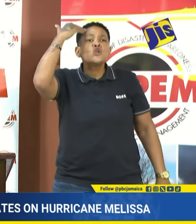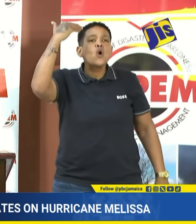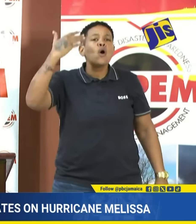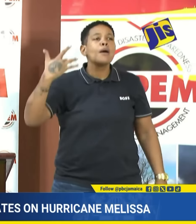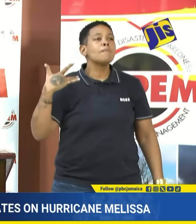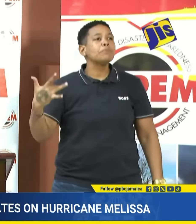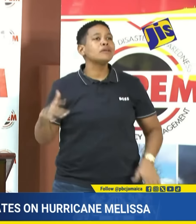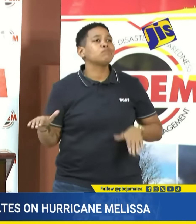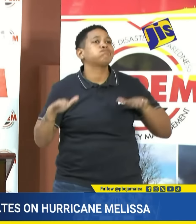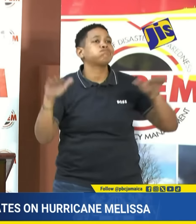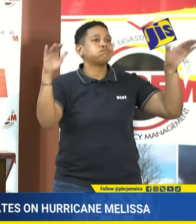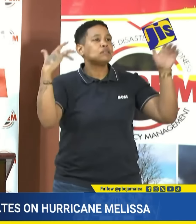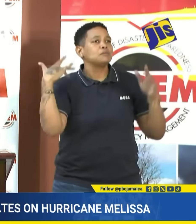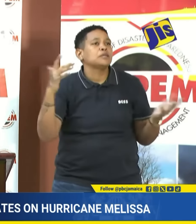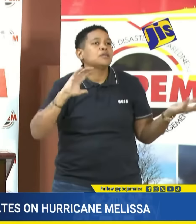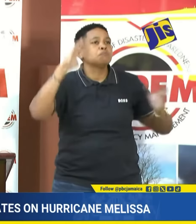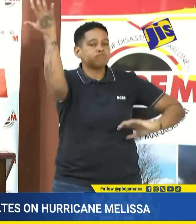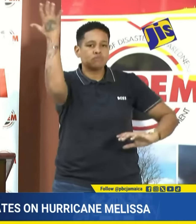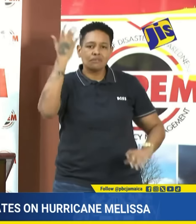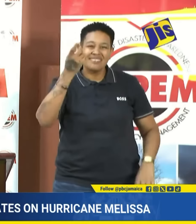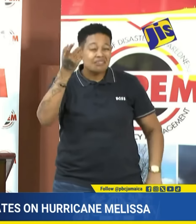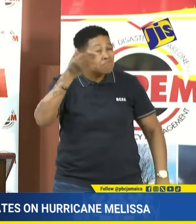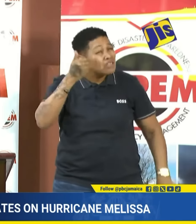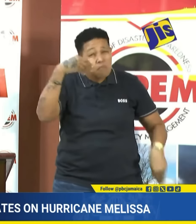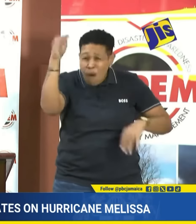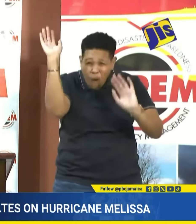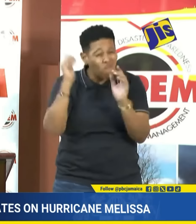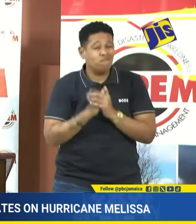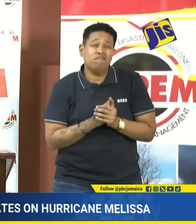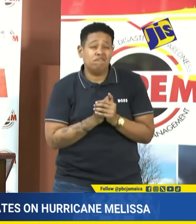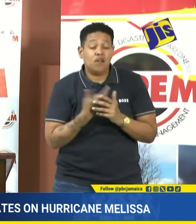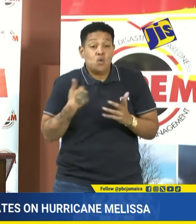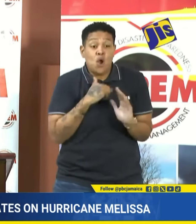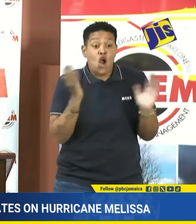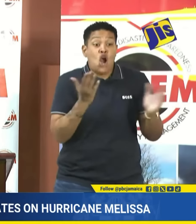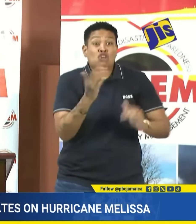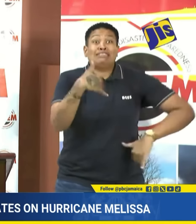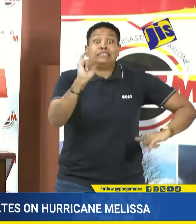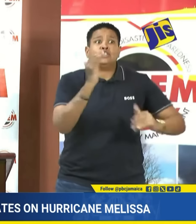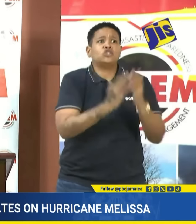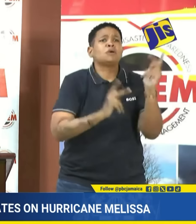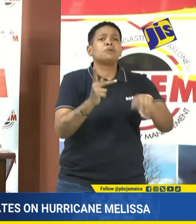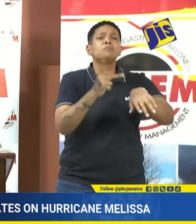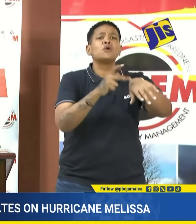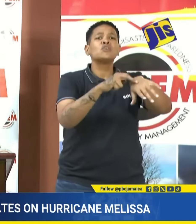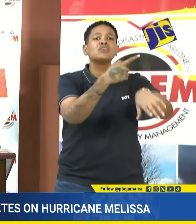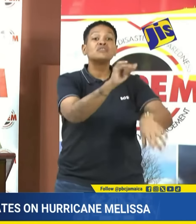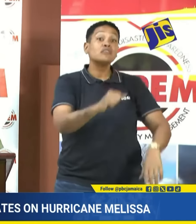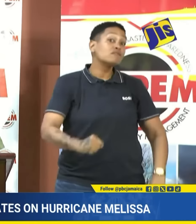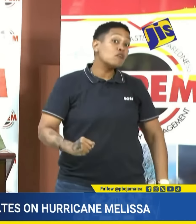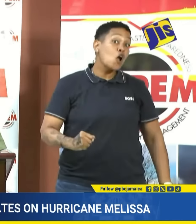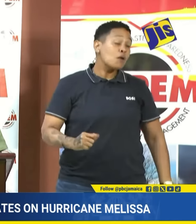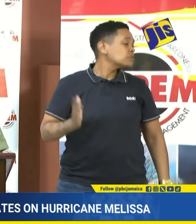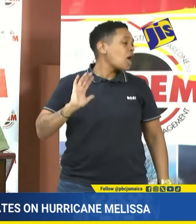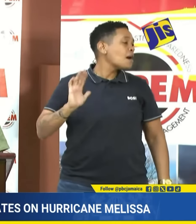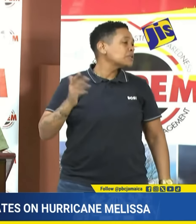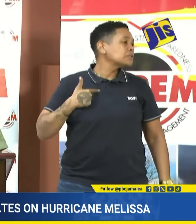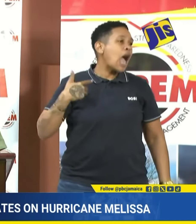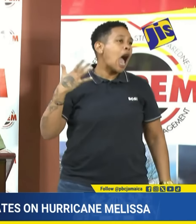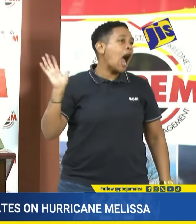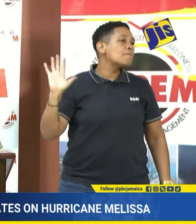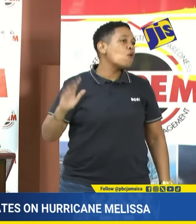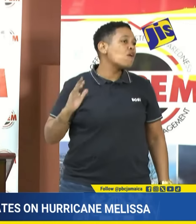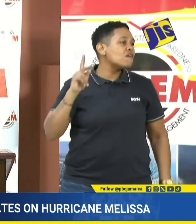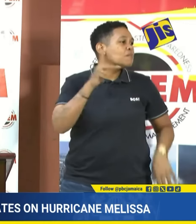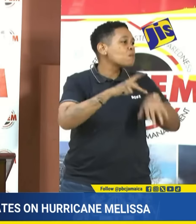vulnerable communities. Very encouraging, despite there are still persons in Port Royal who don't want